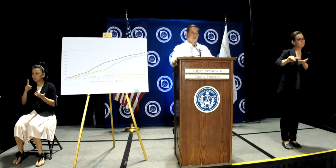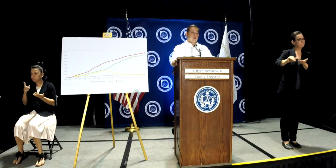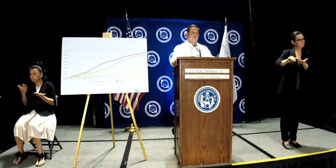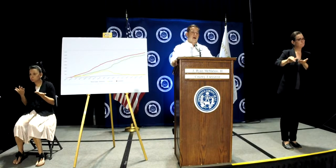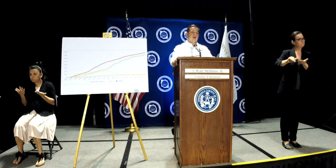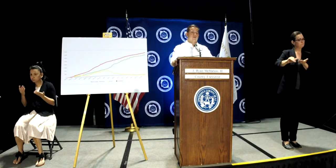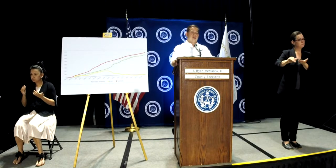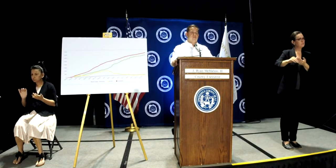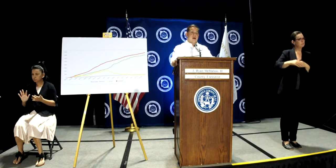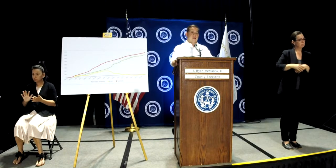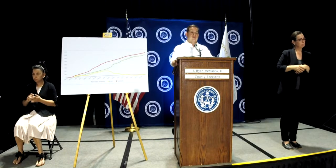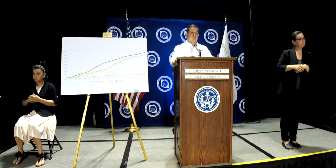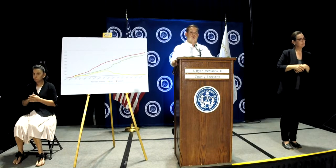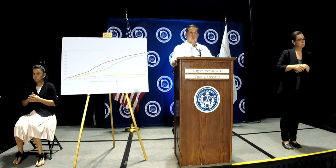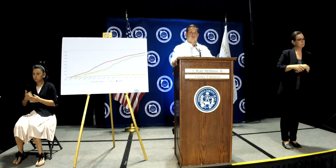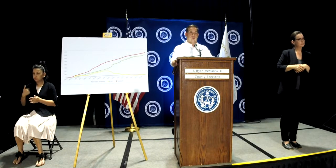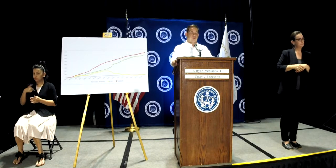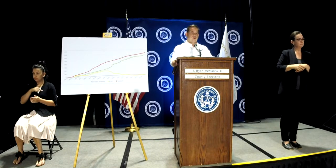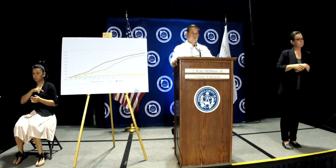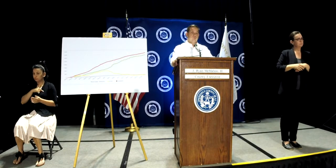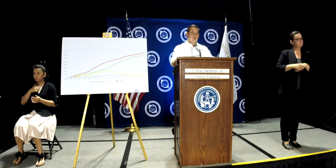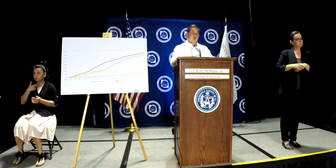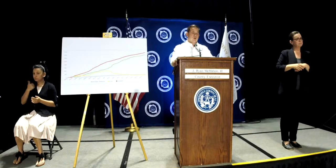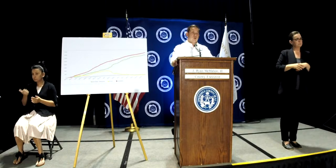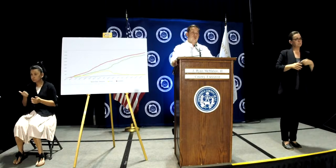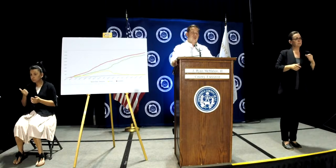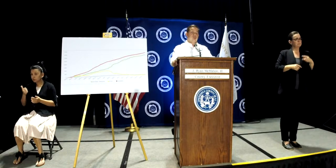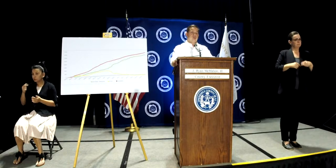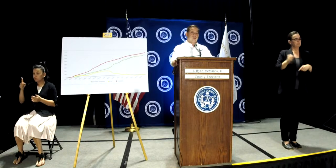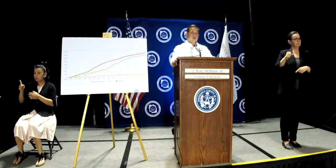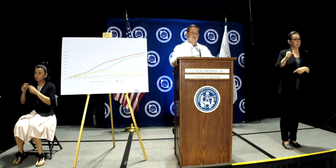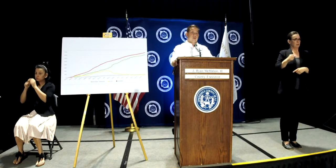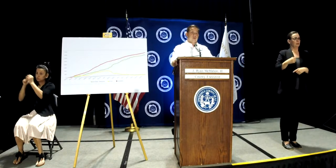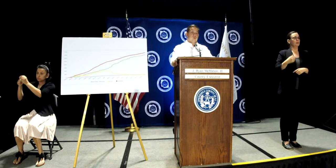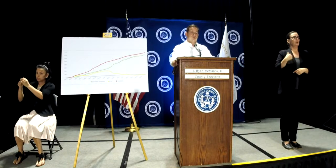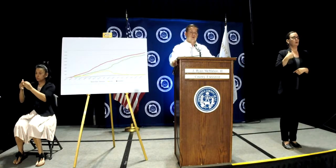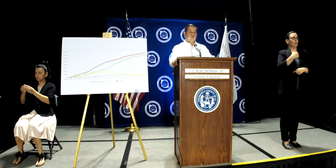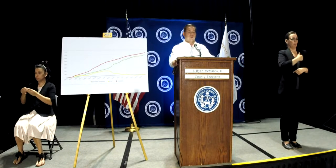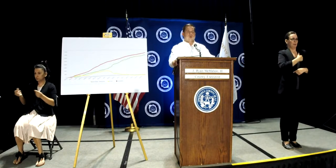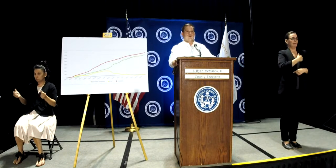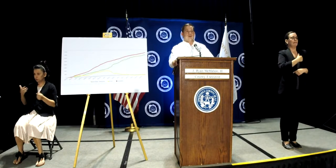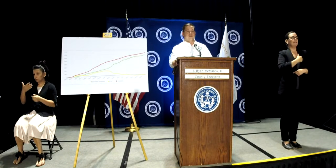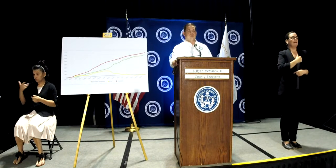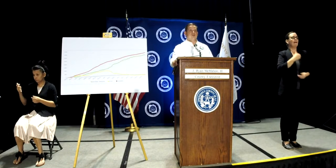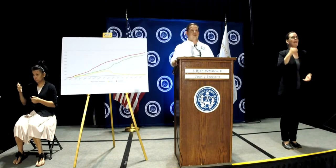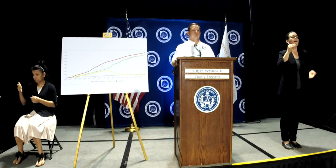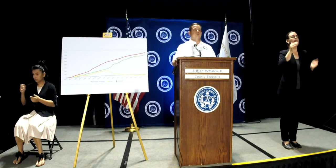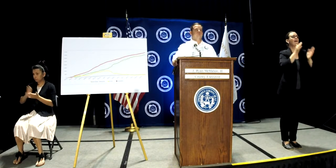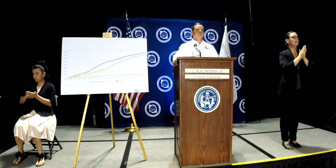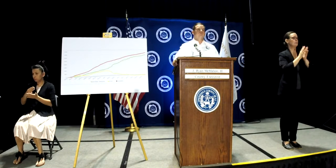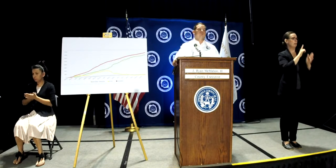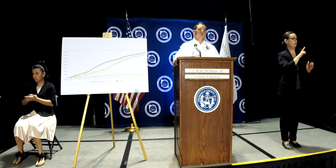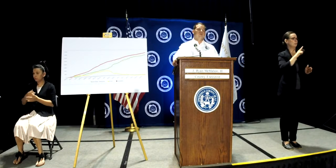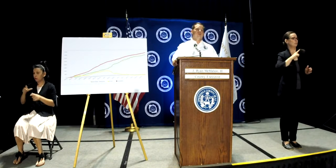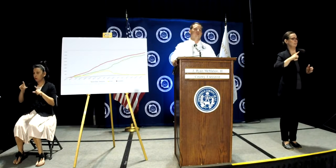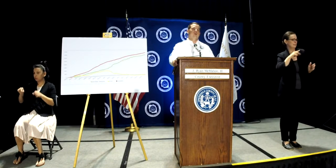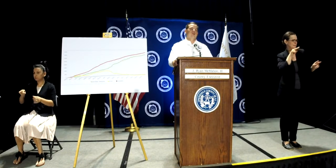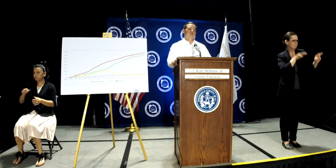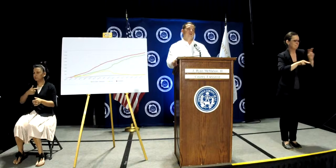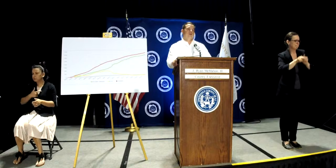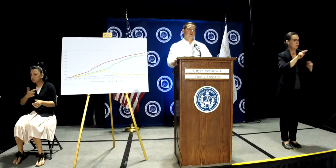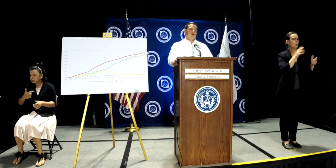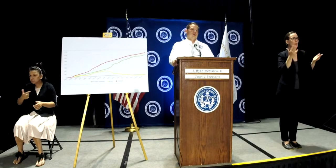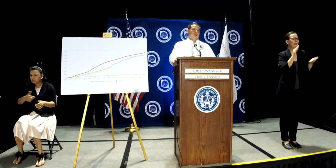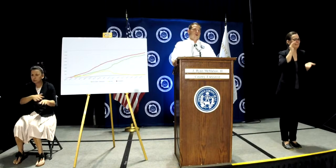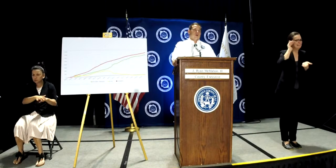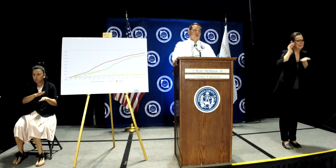least amount of impact to our workforce. Traditionally, when you go forward to the legislature in this